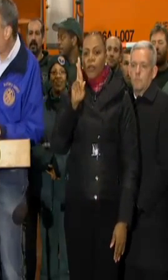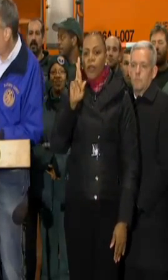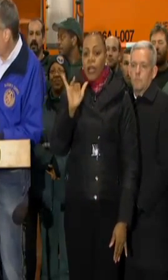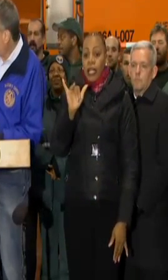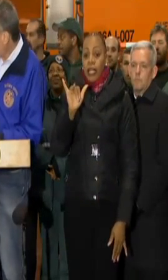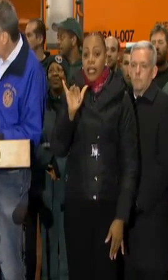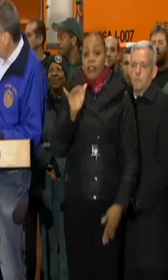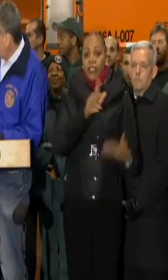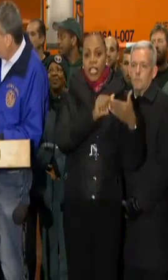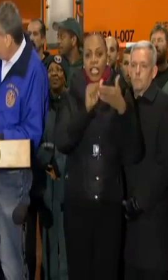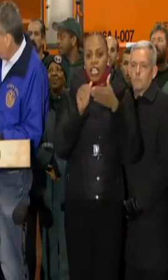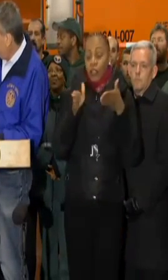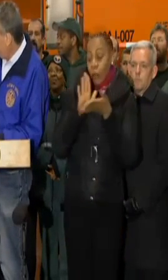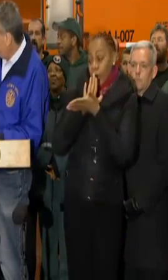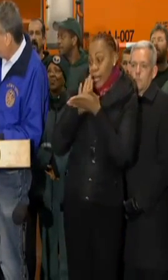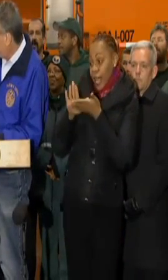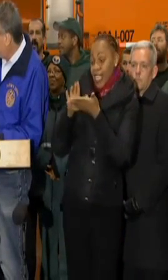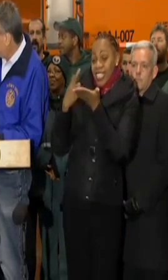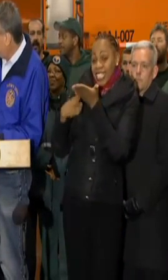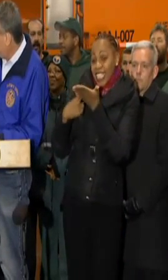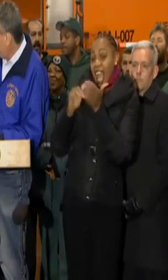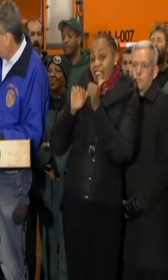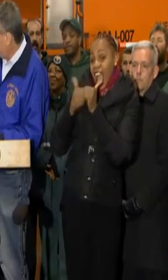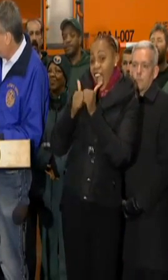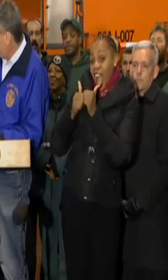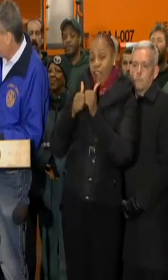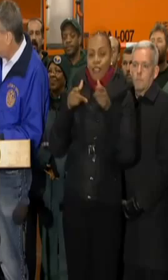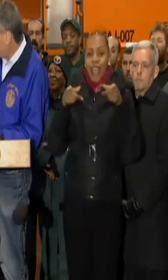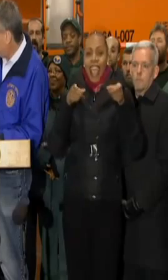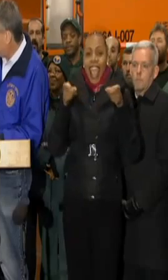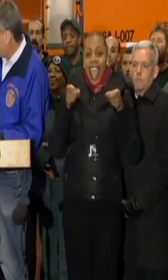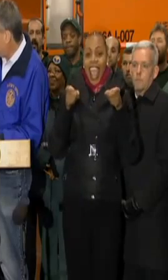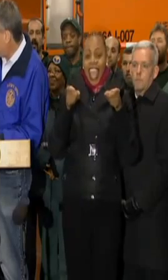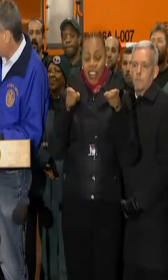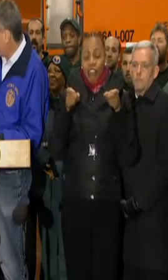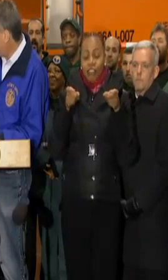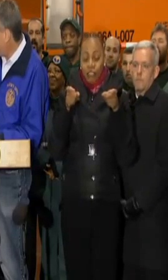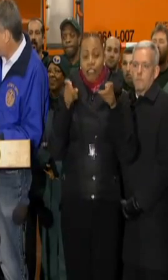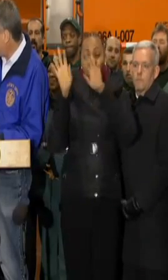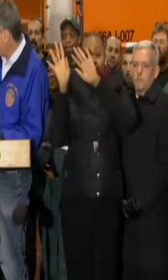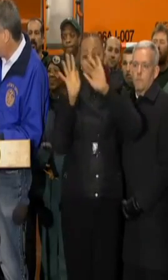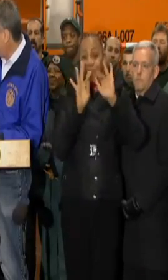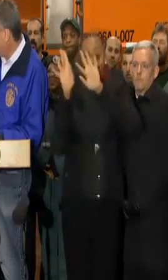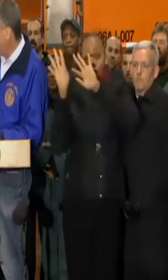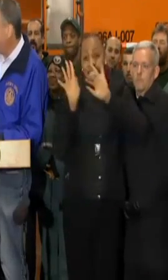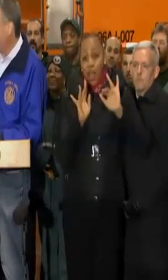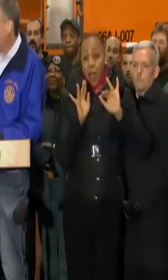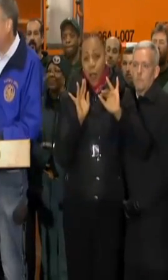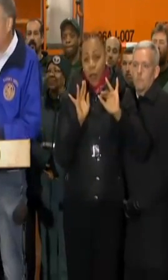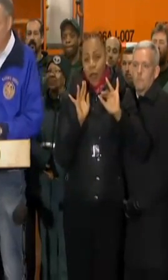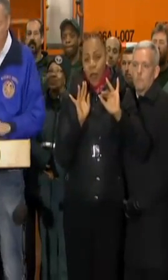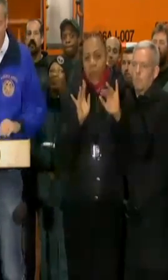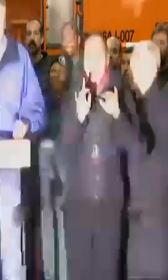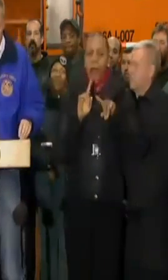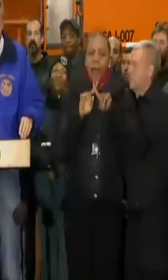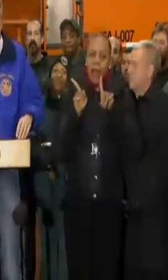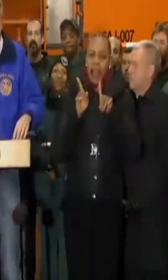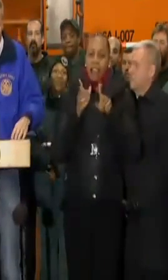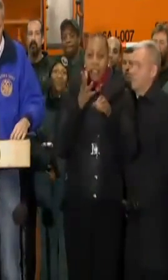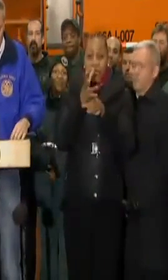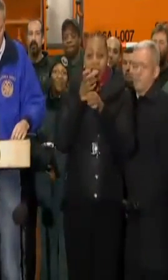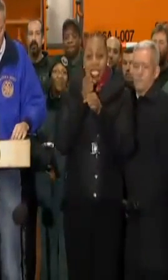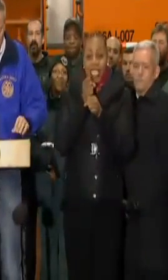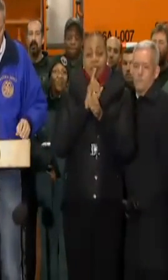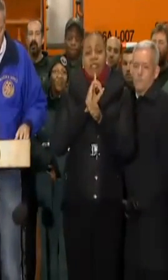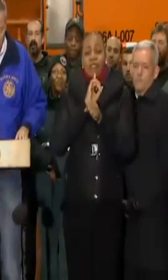nice to have talked about how to handle a snowstorm in like an abstract exercise, but we didn't get to do that. We got the real thing, and I want to